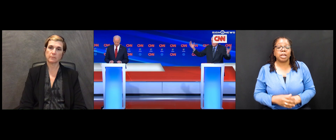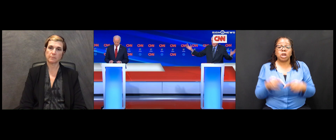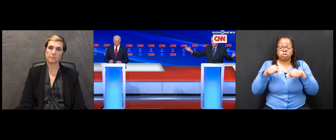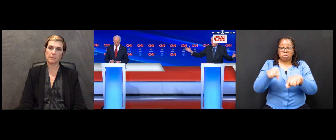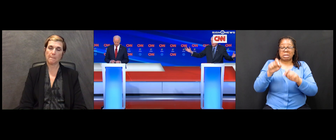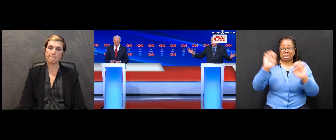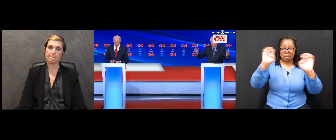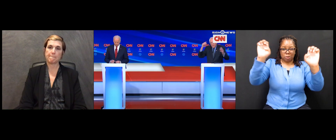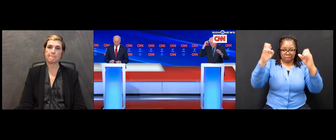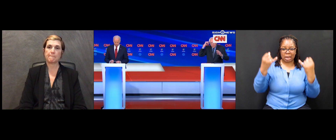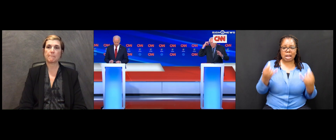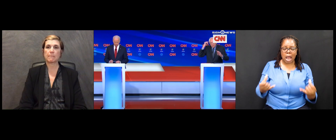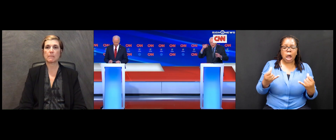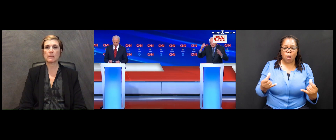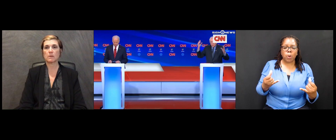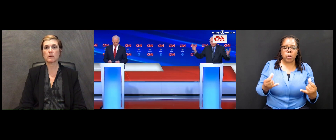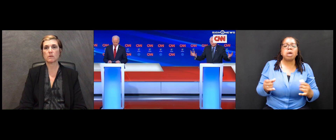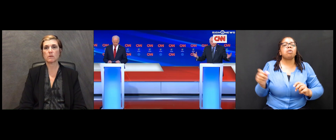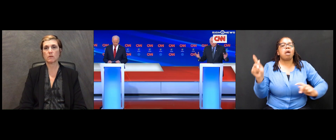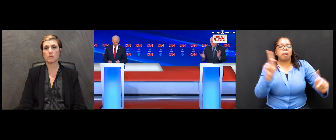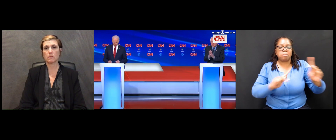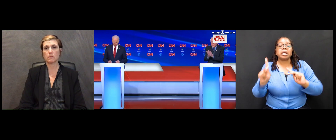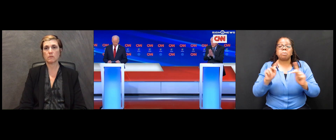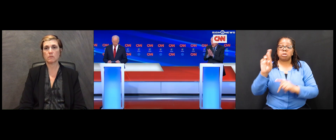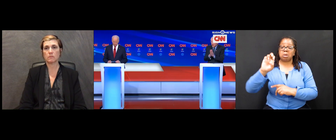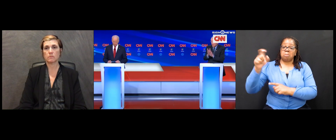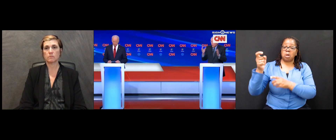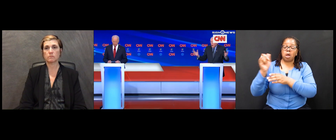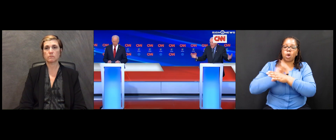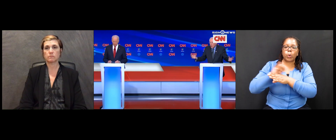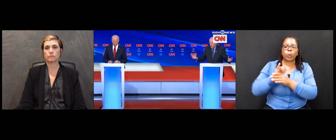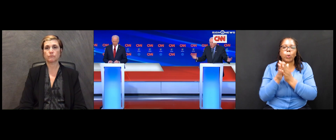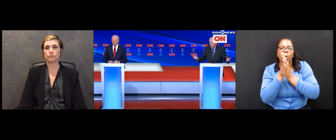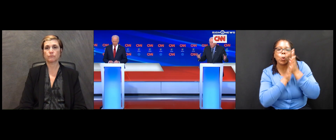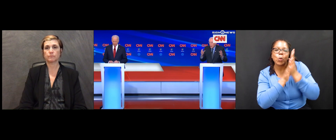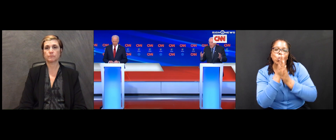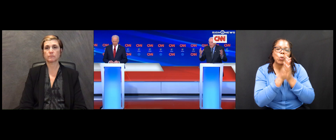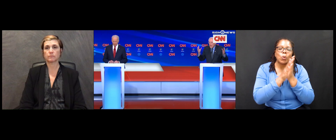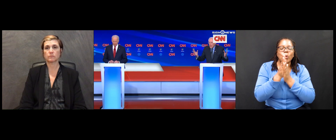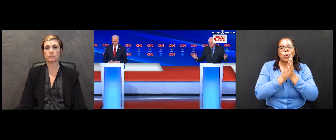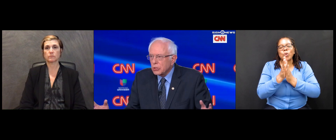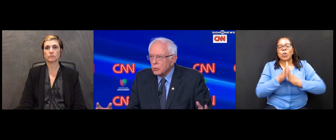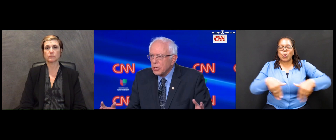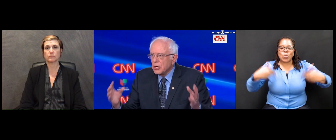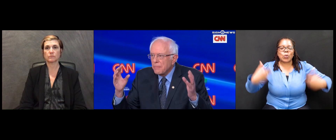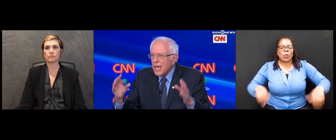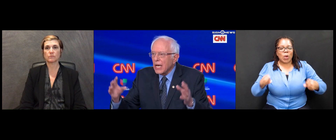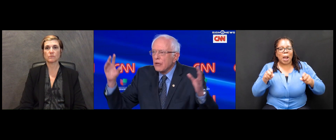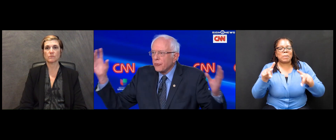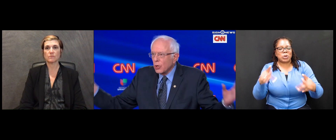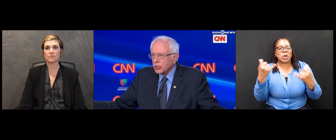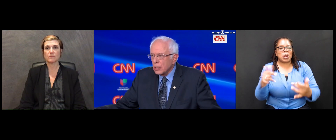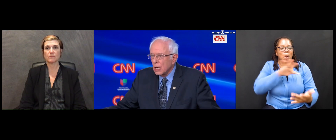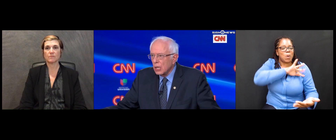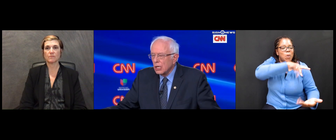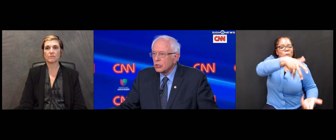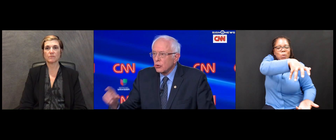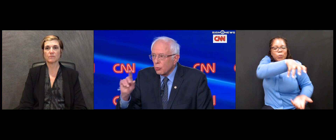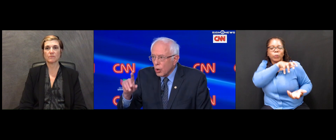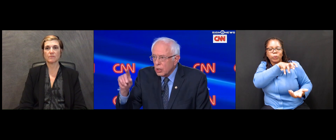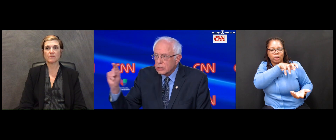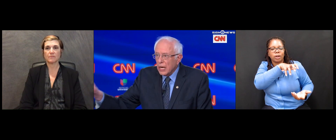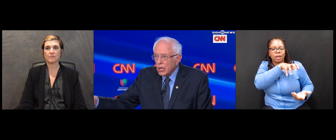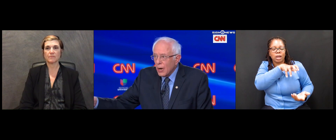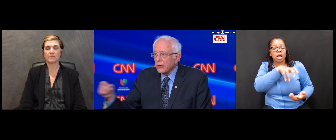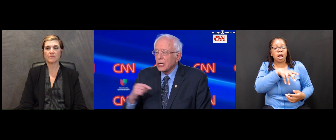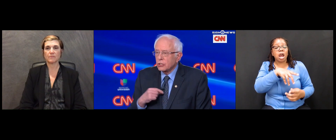this epidemic, you got people in the pharmaceutical industry are saying, oh, wow, what an opportunity to make a fortune. So